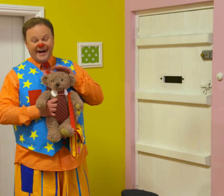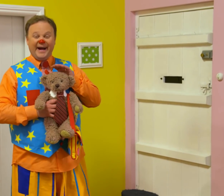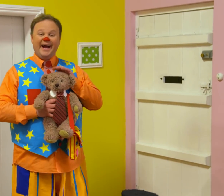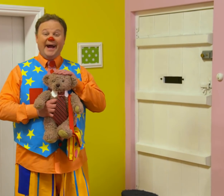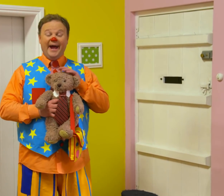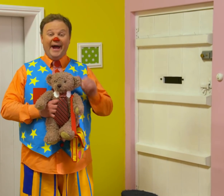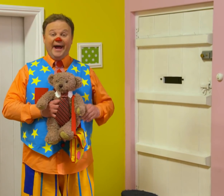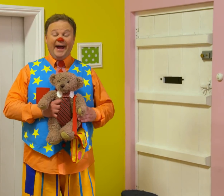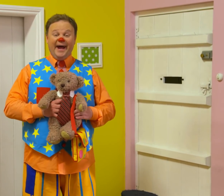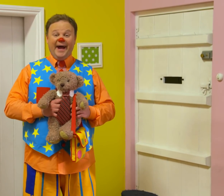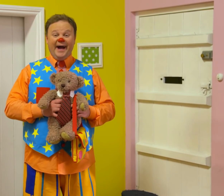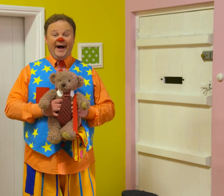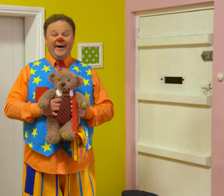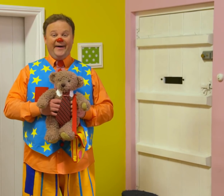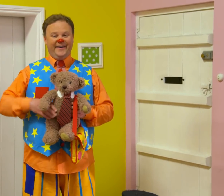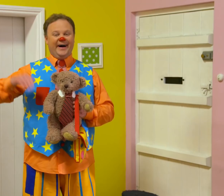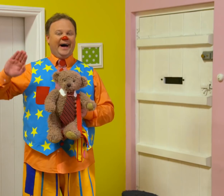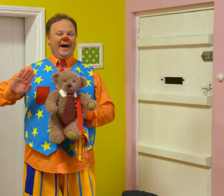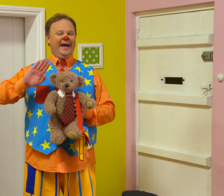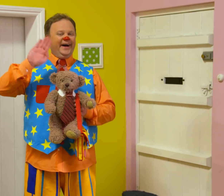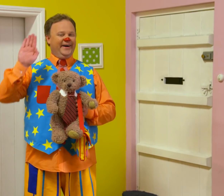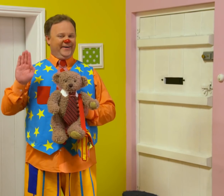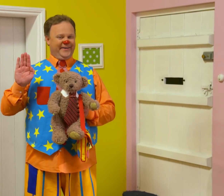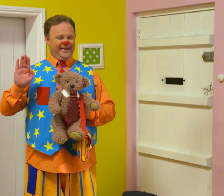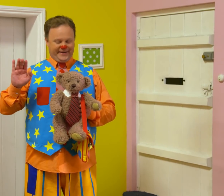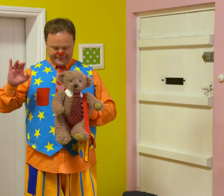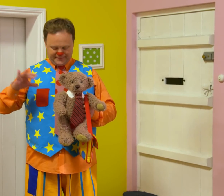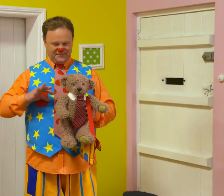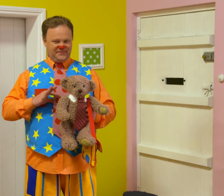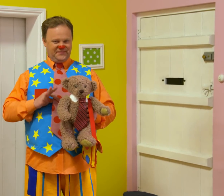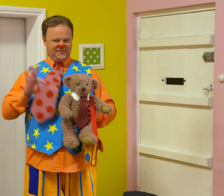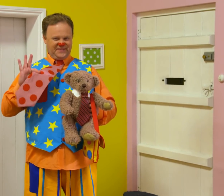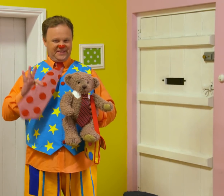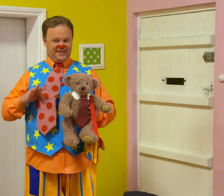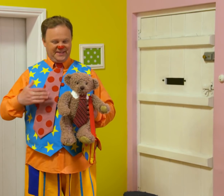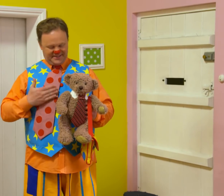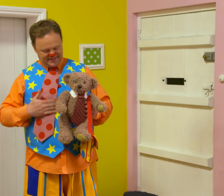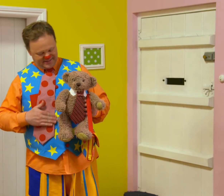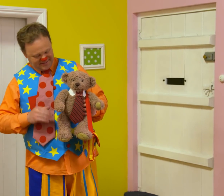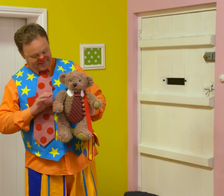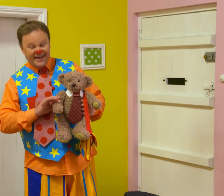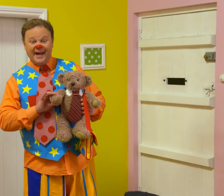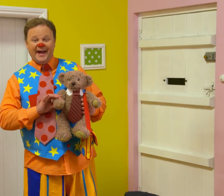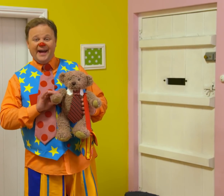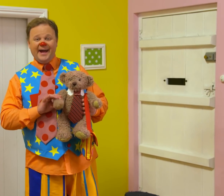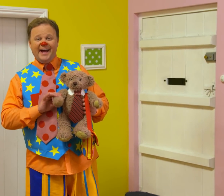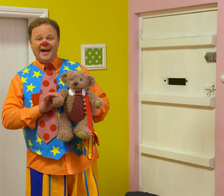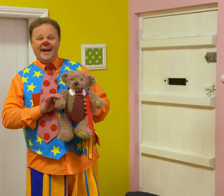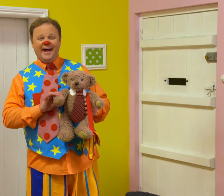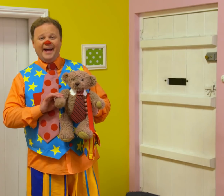Hello, Mr. Tumble. Oh, hello. Is Tumble Ted ready to go to his new school, Mr.